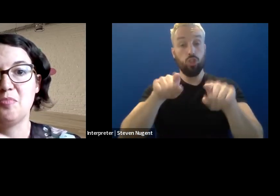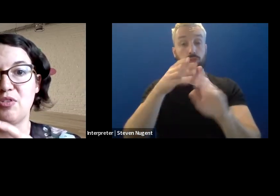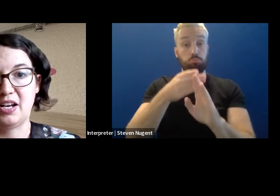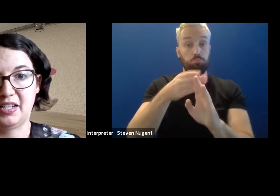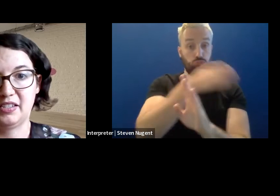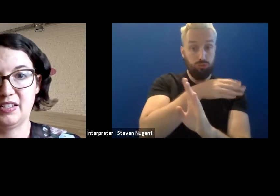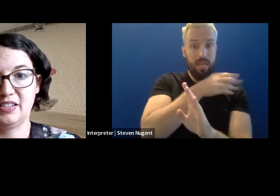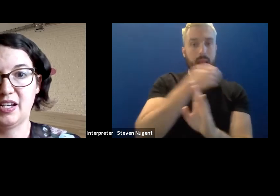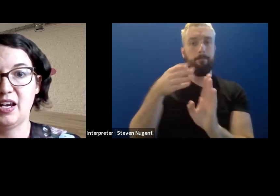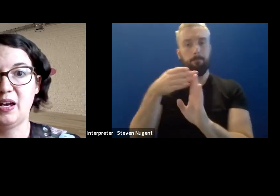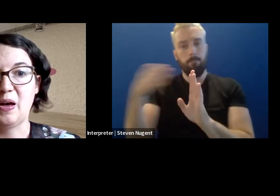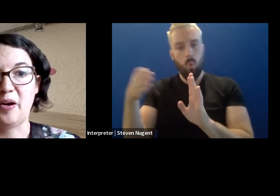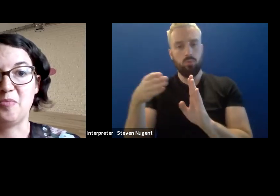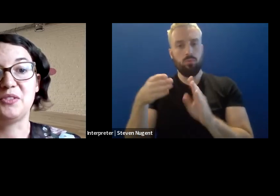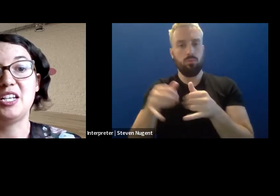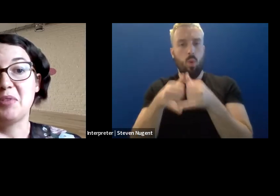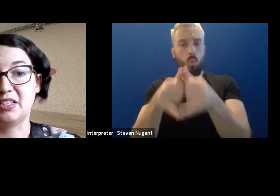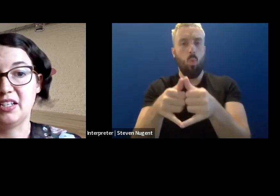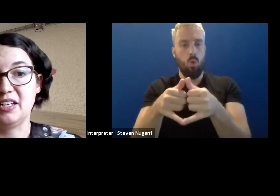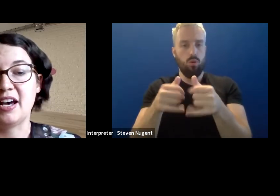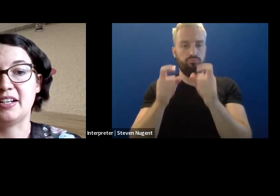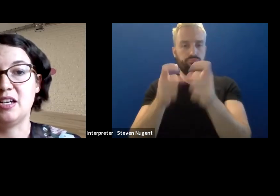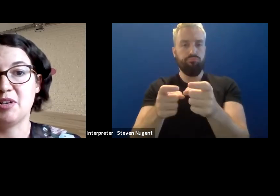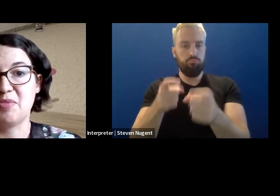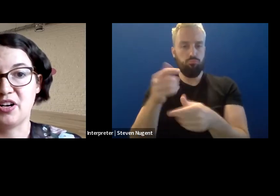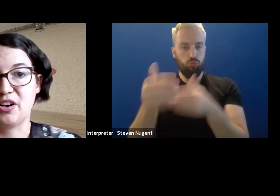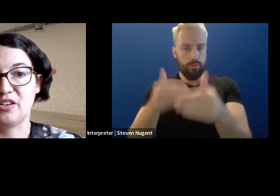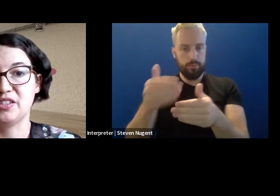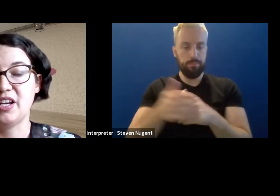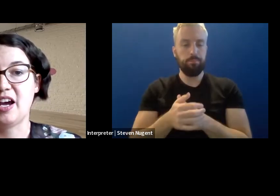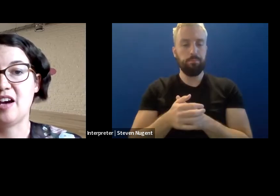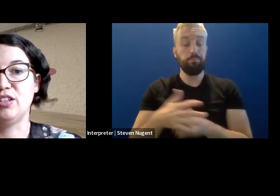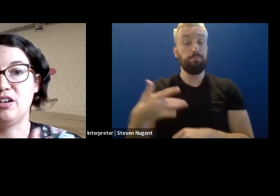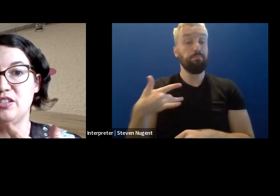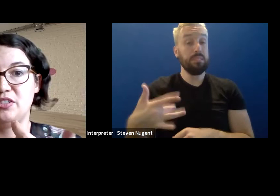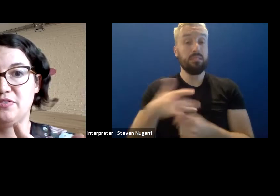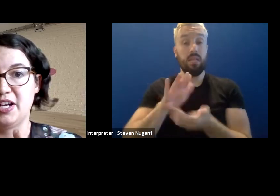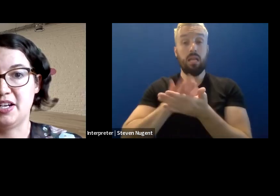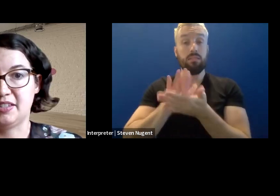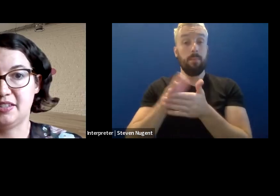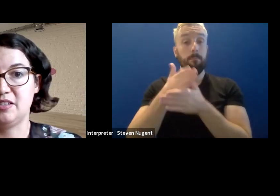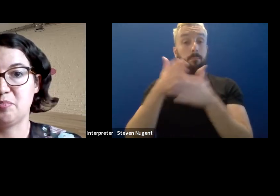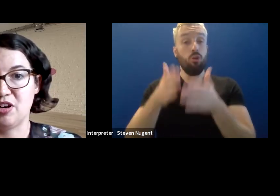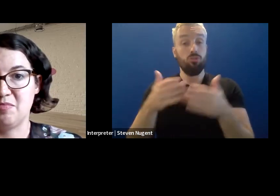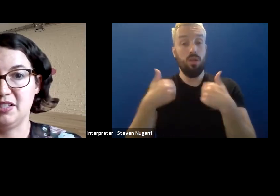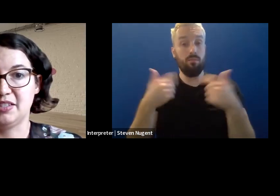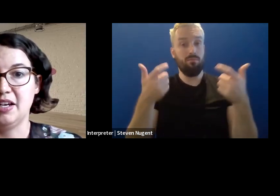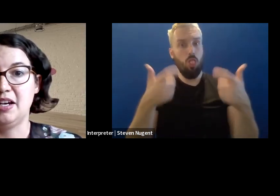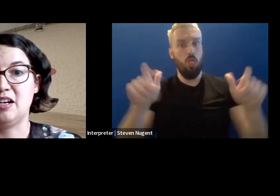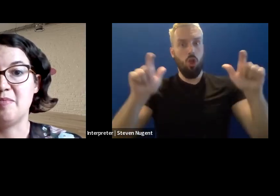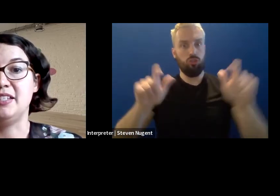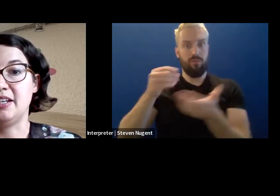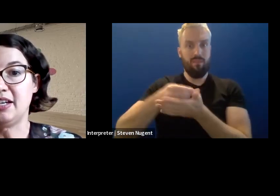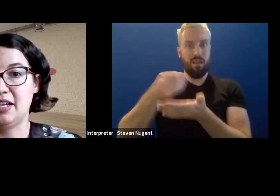post-award processes. So typically, academic partners have large finance